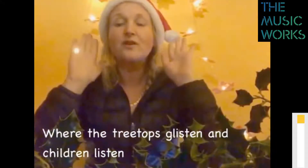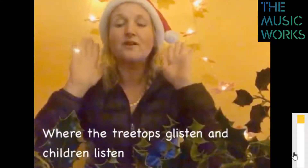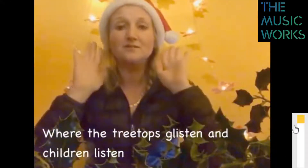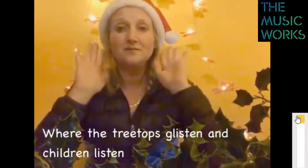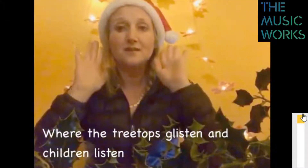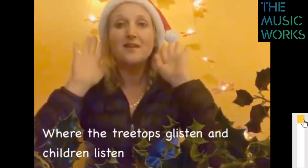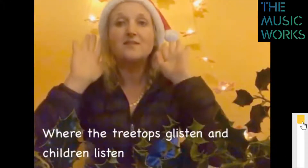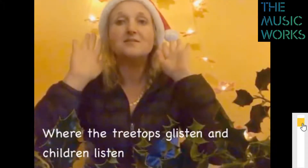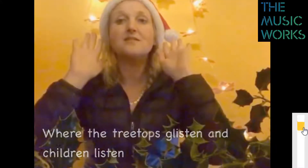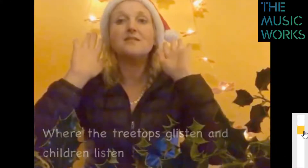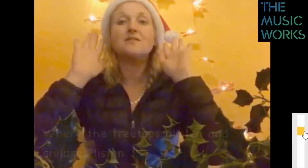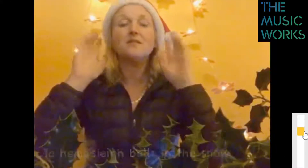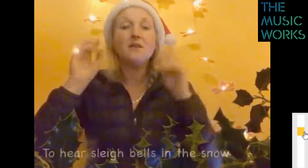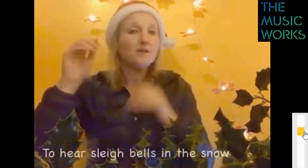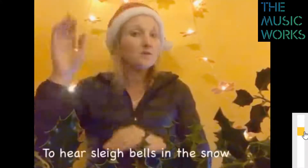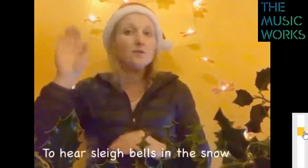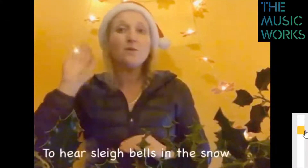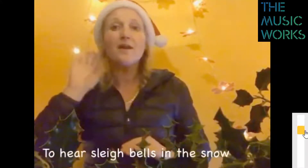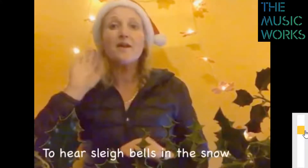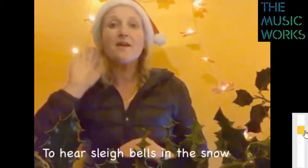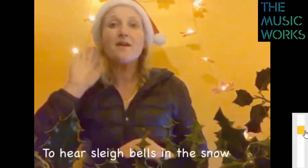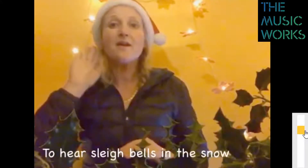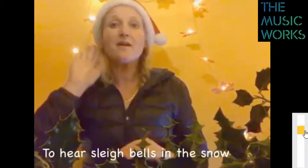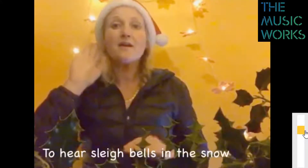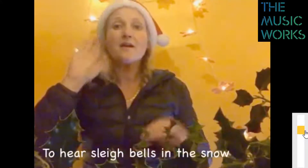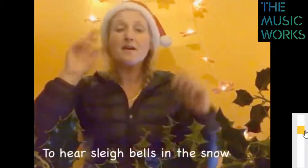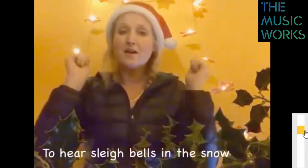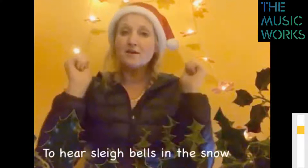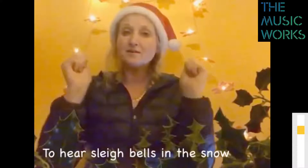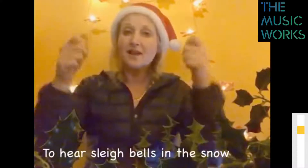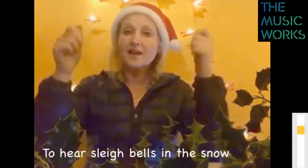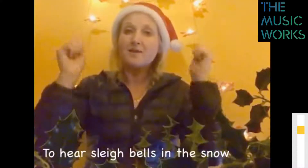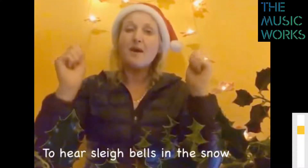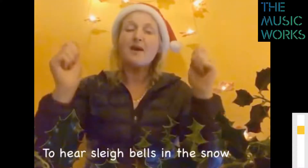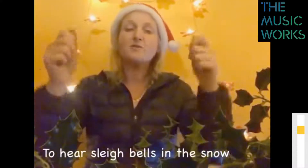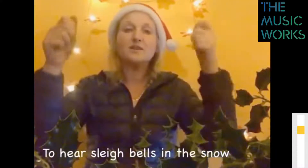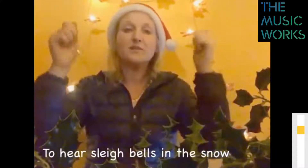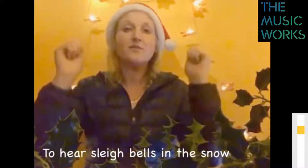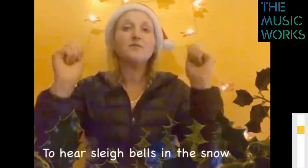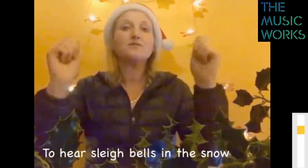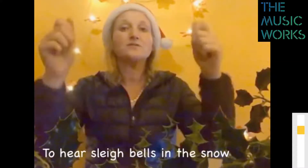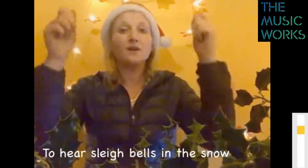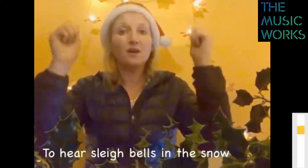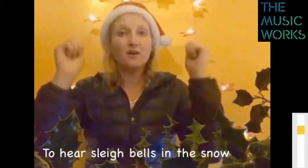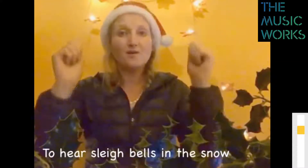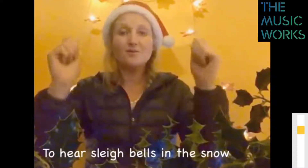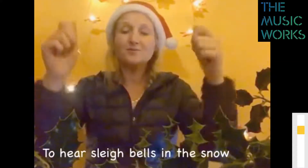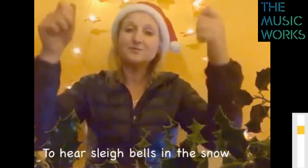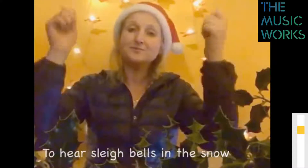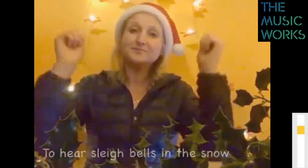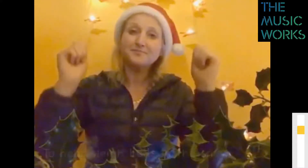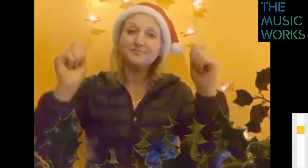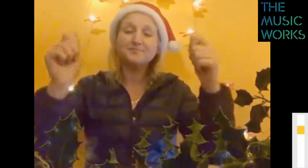children listen to hear sleigh bells in the snow.